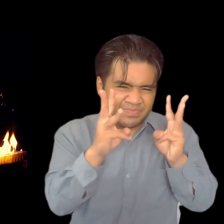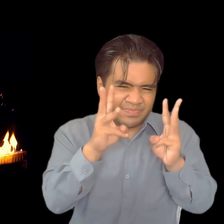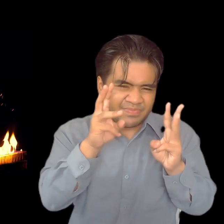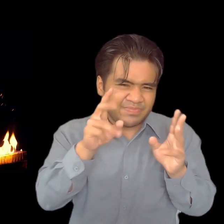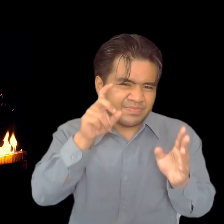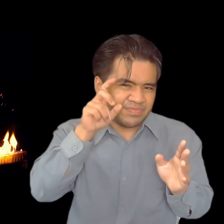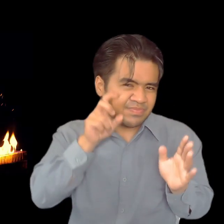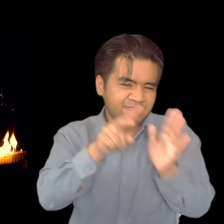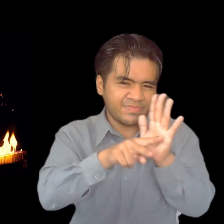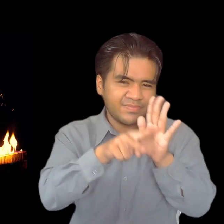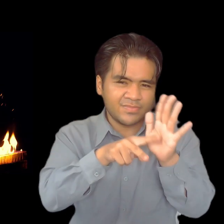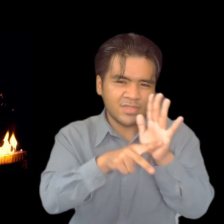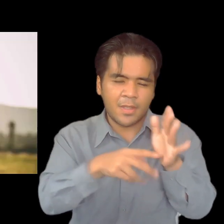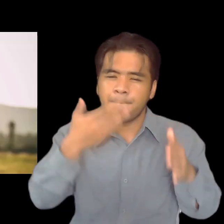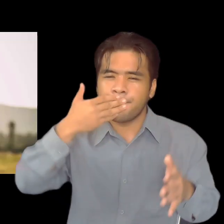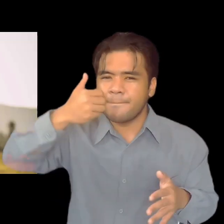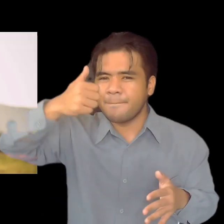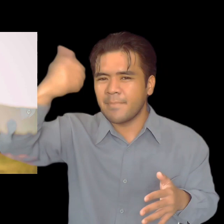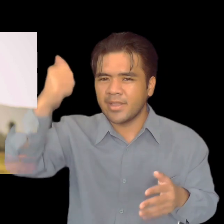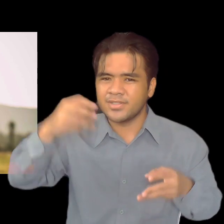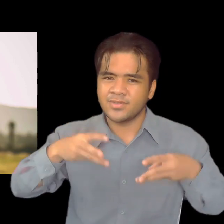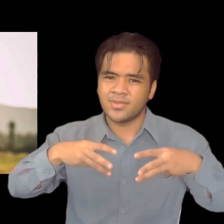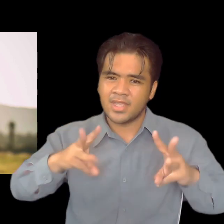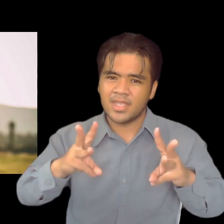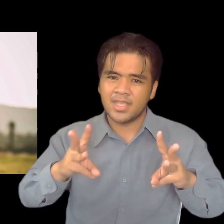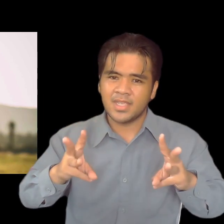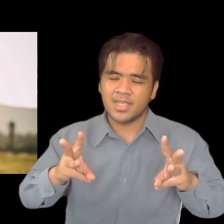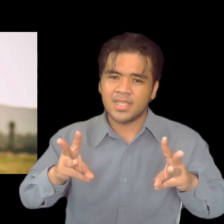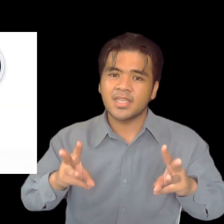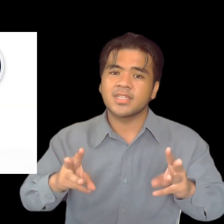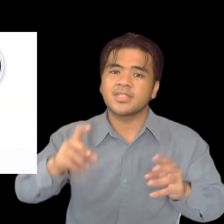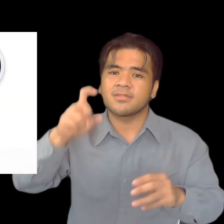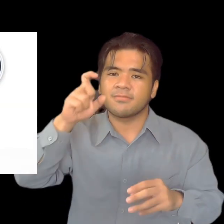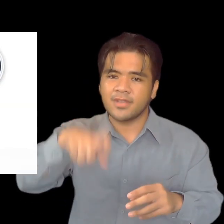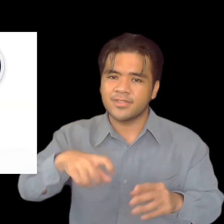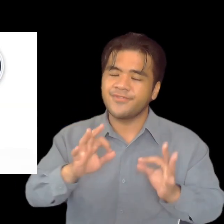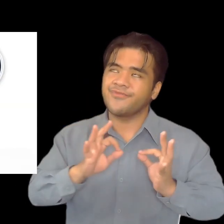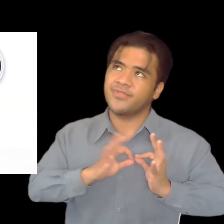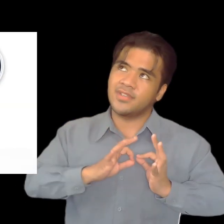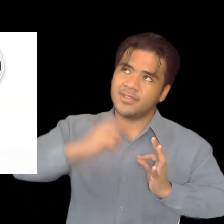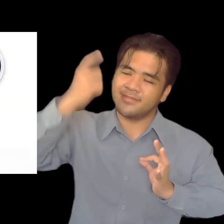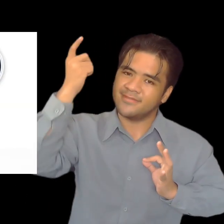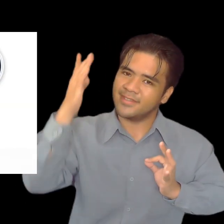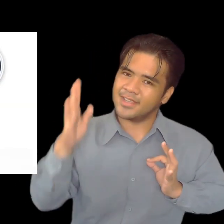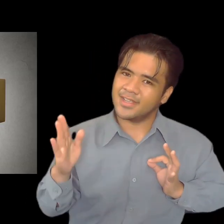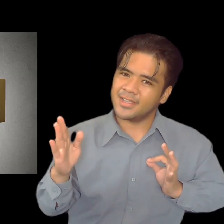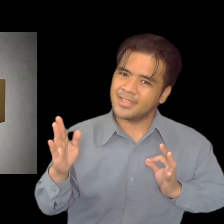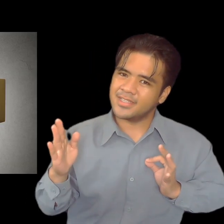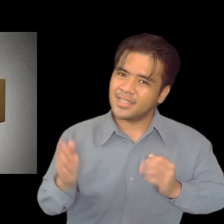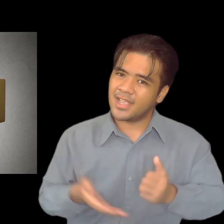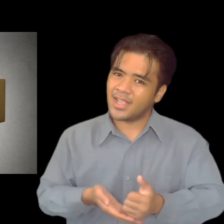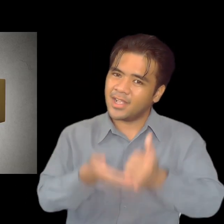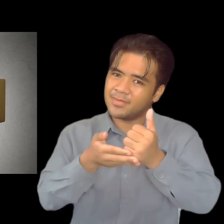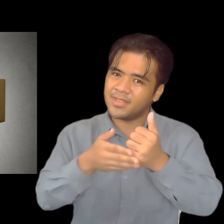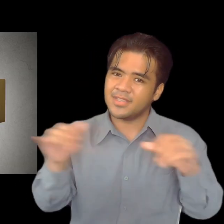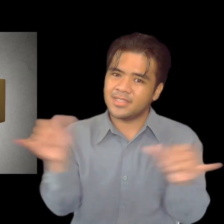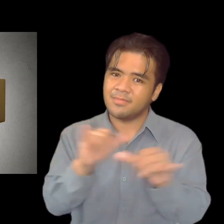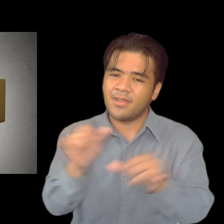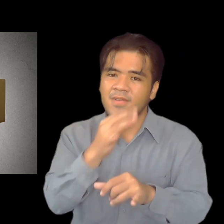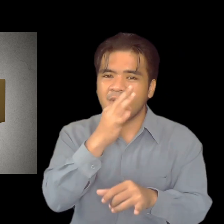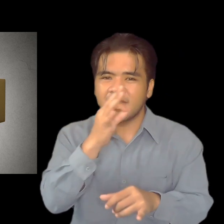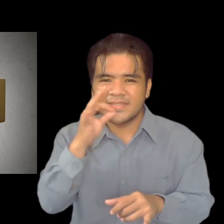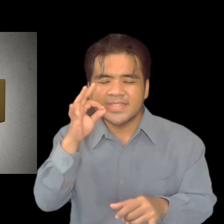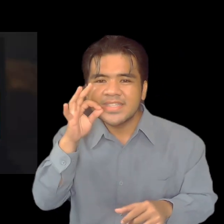most effective solution for this is the fear of God itself. Fasting can also help, and being busy with